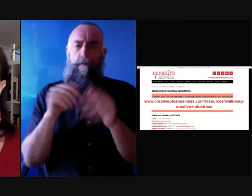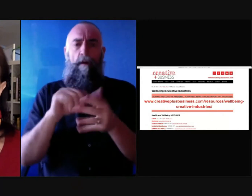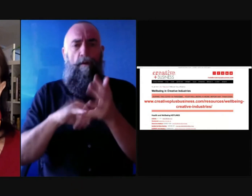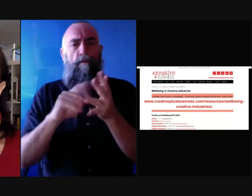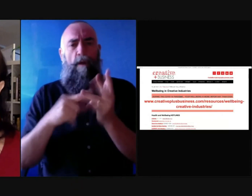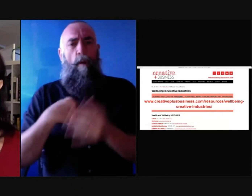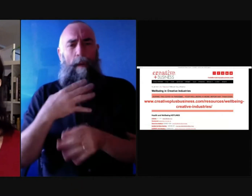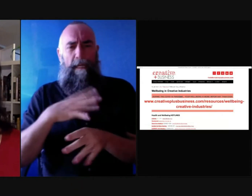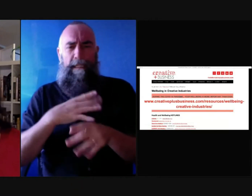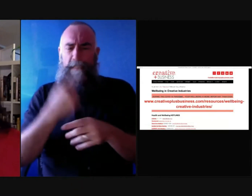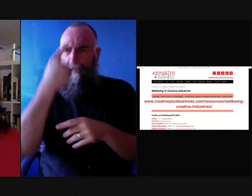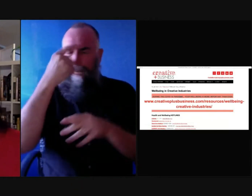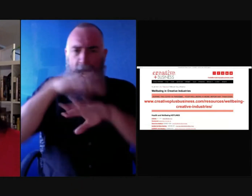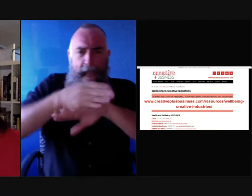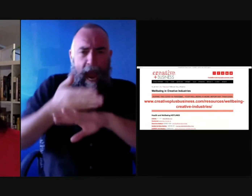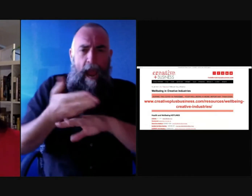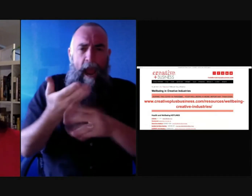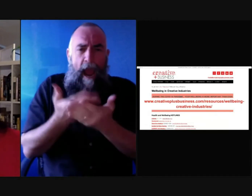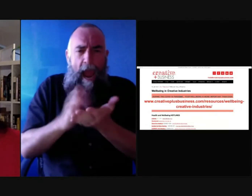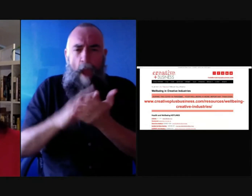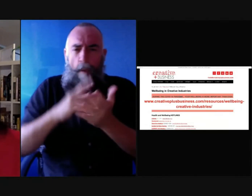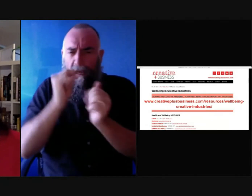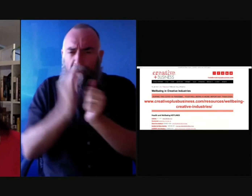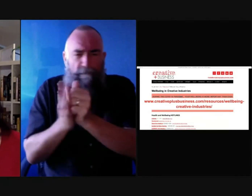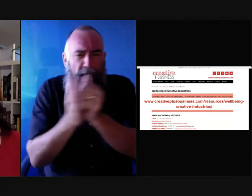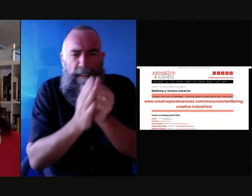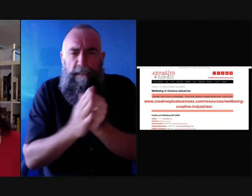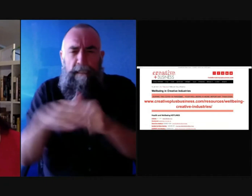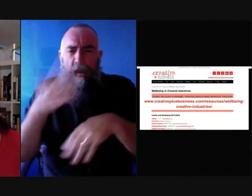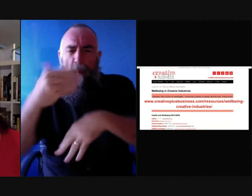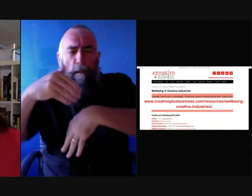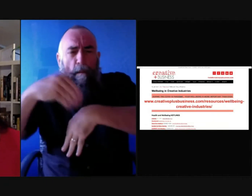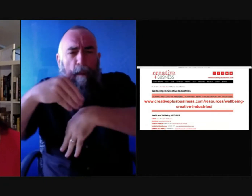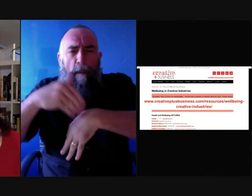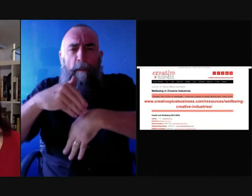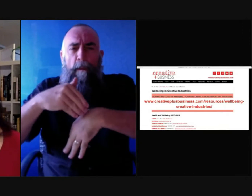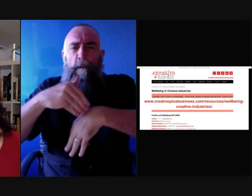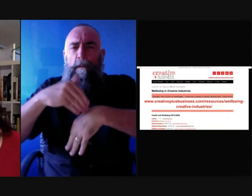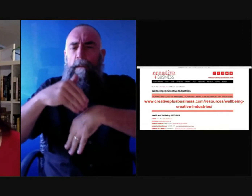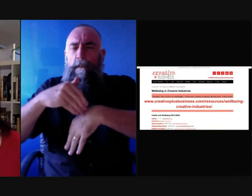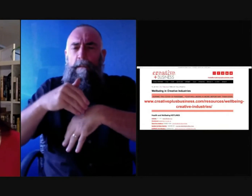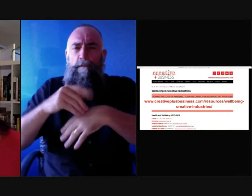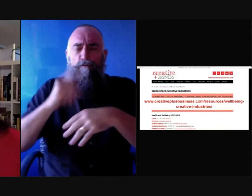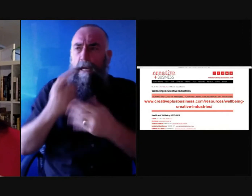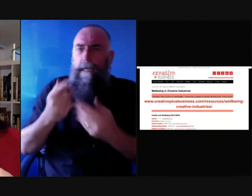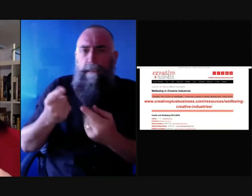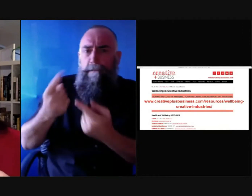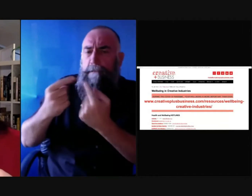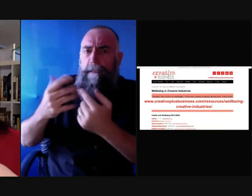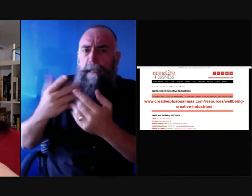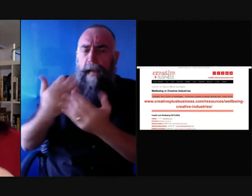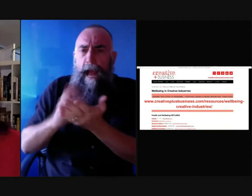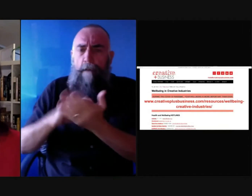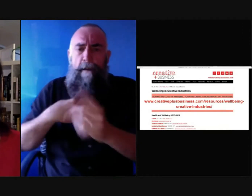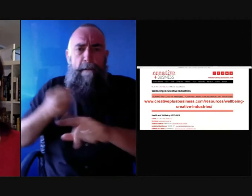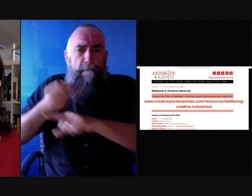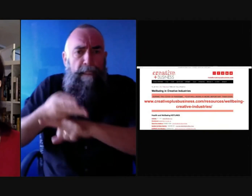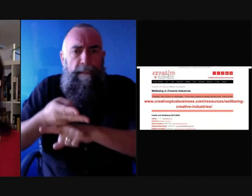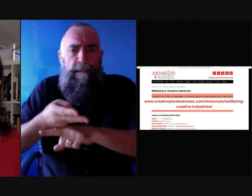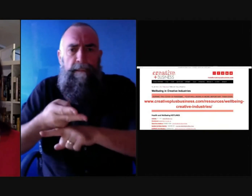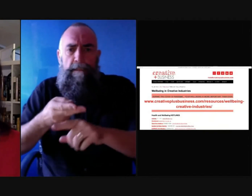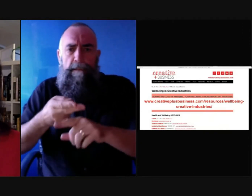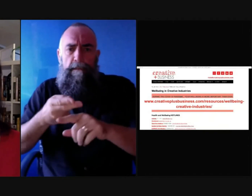solve problems and think creatively about how to overcome challenges. If your